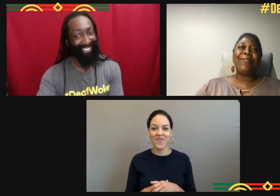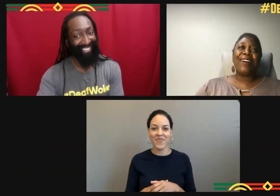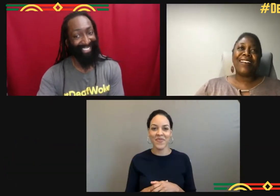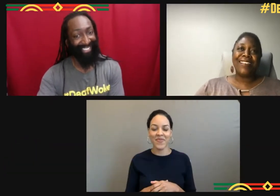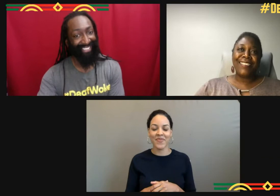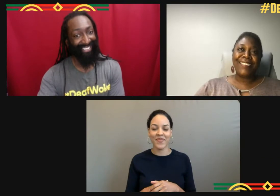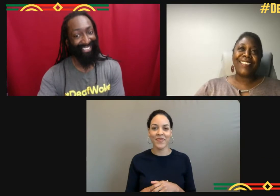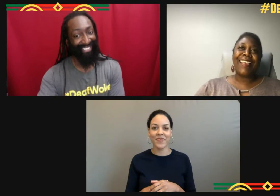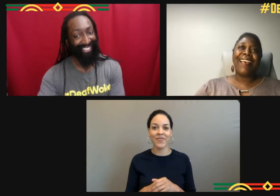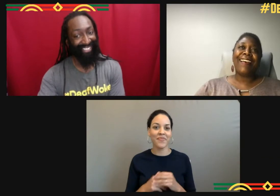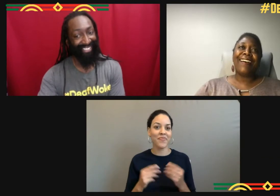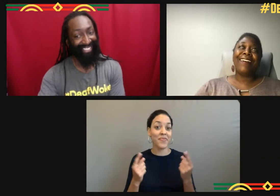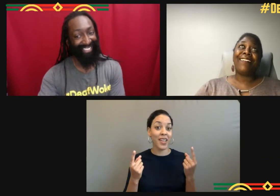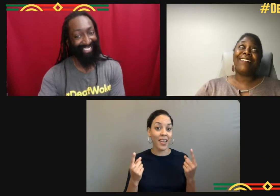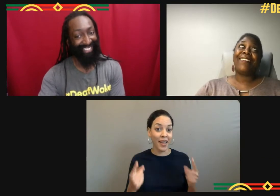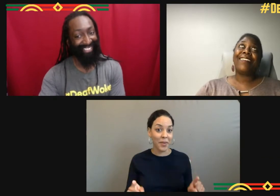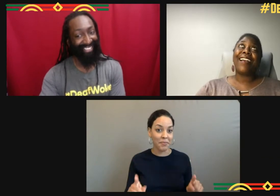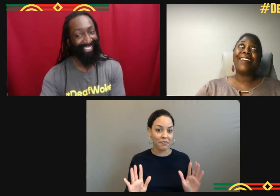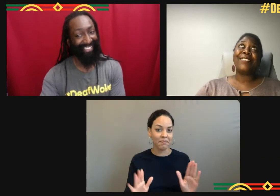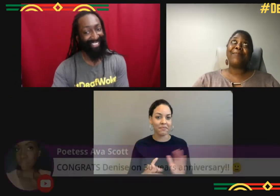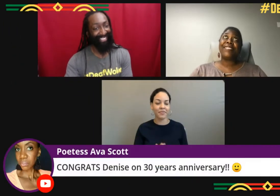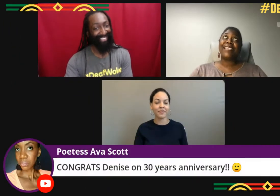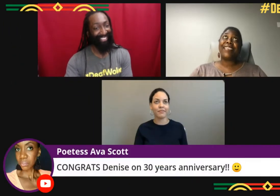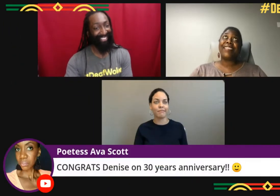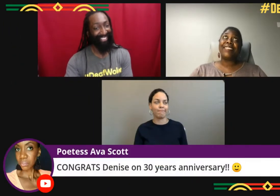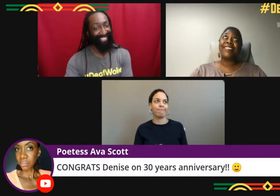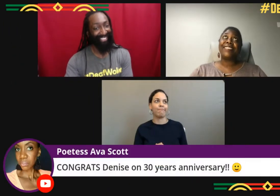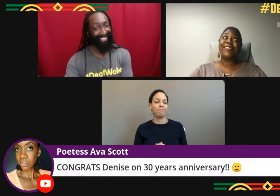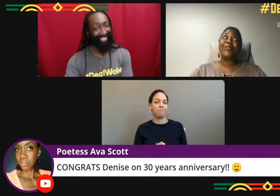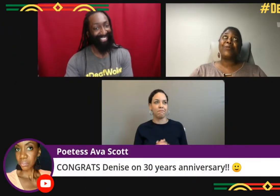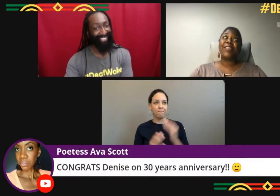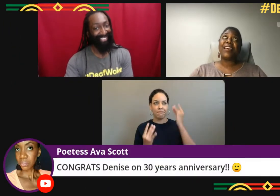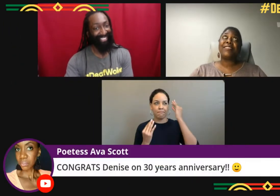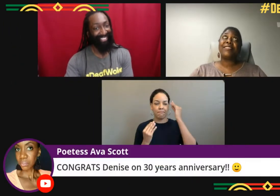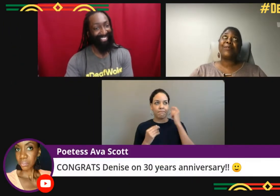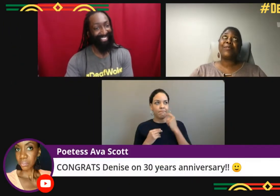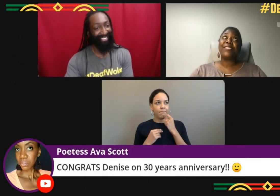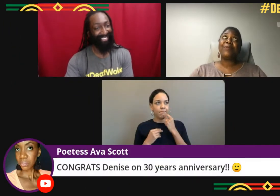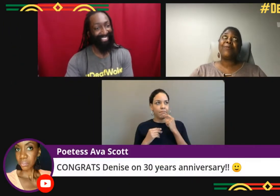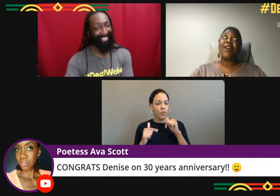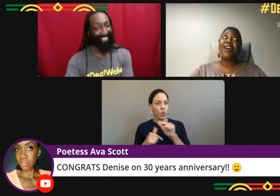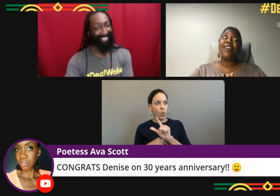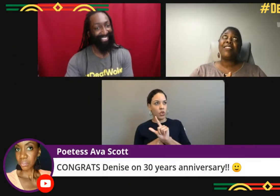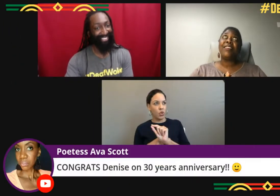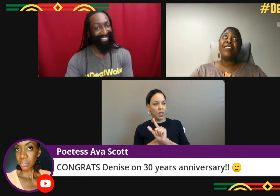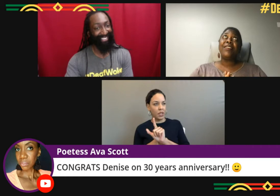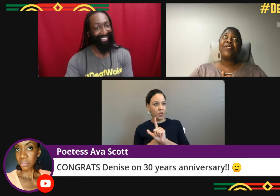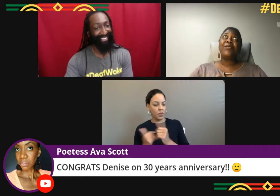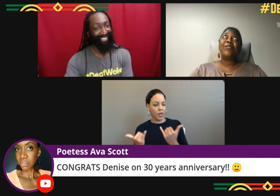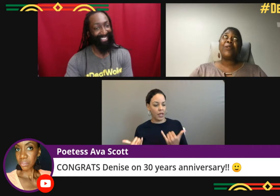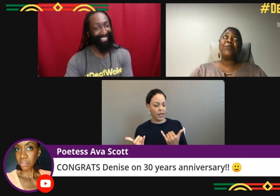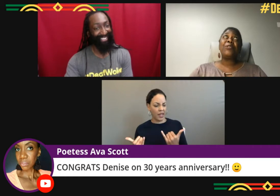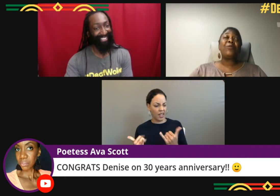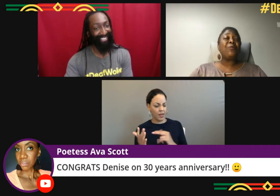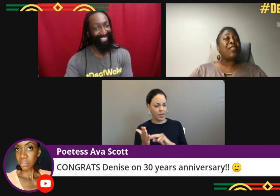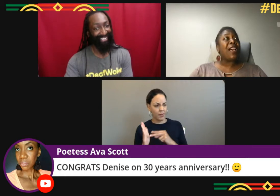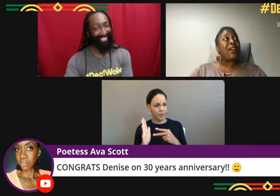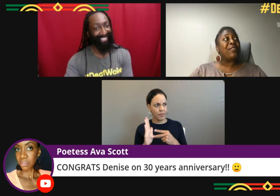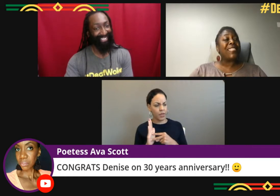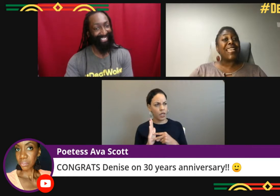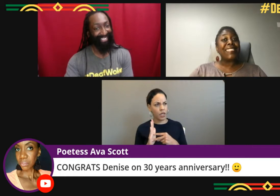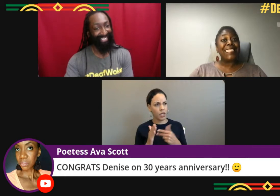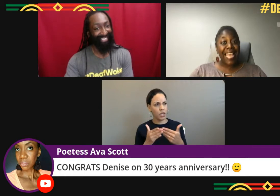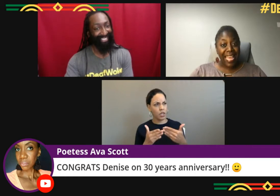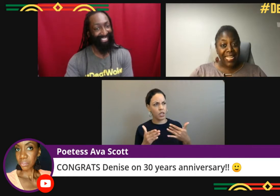It was, let me see. This is 2021. So